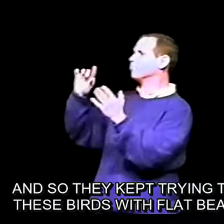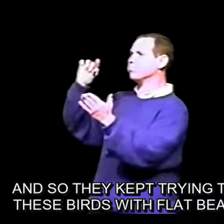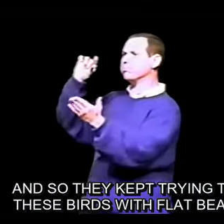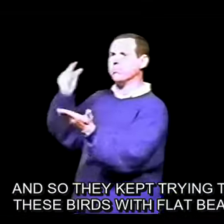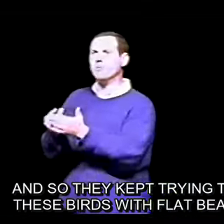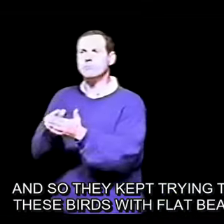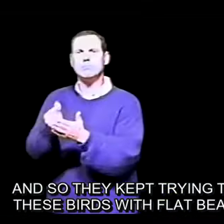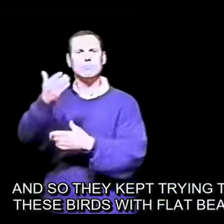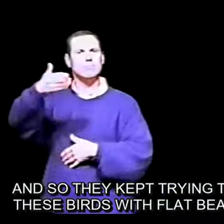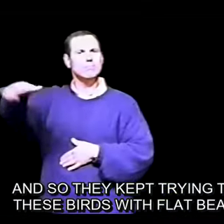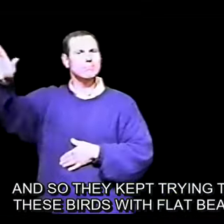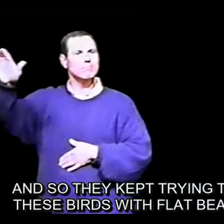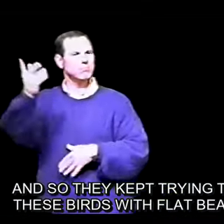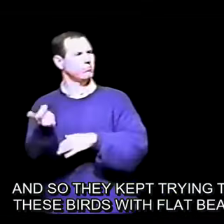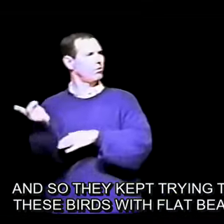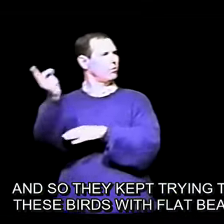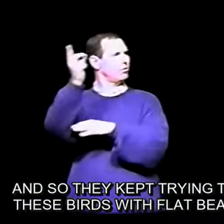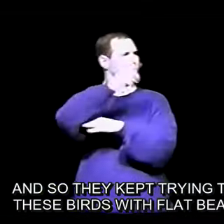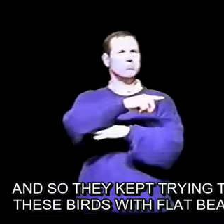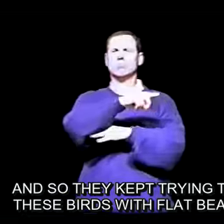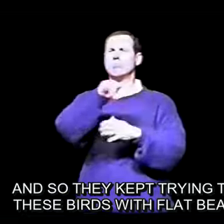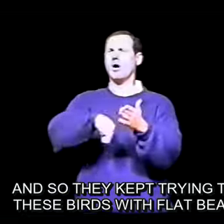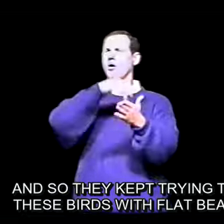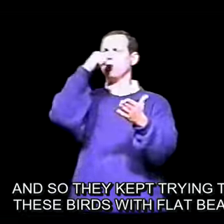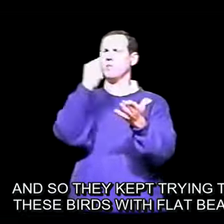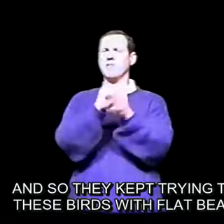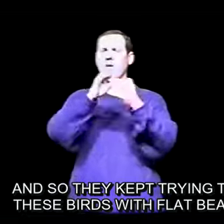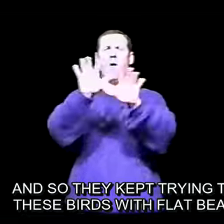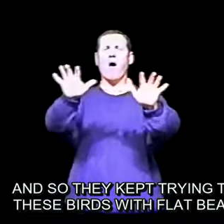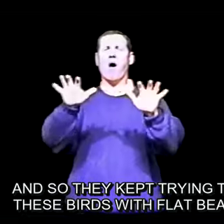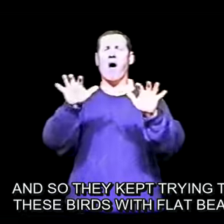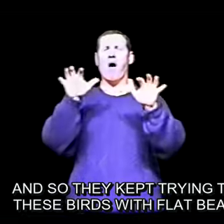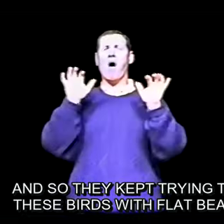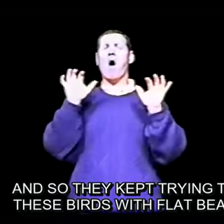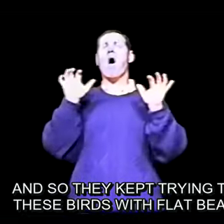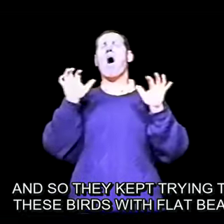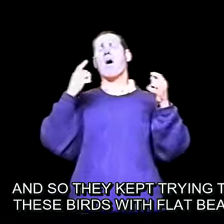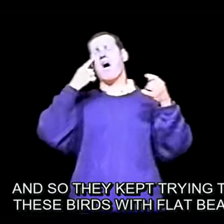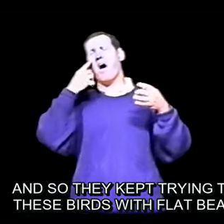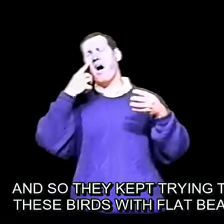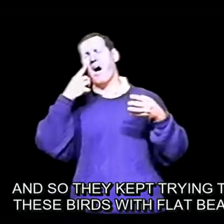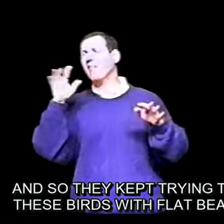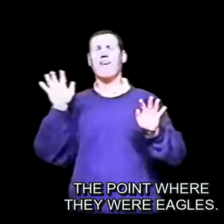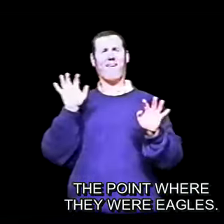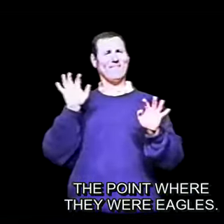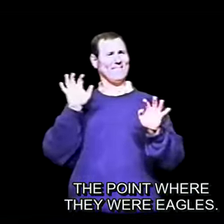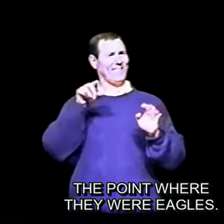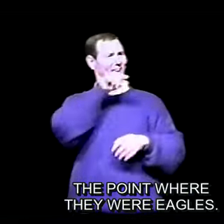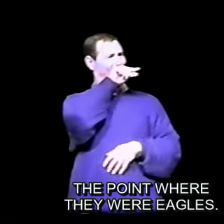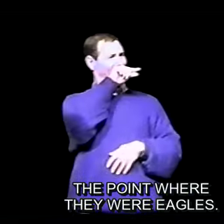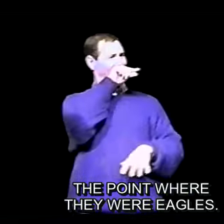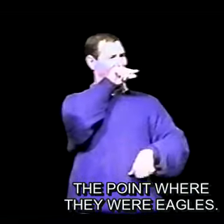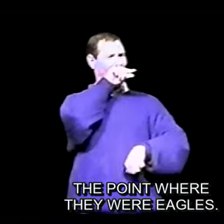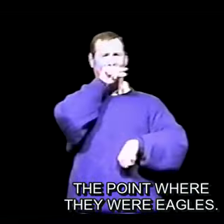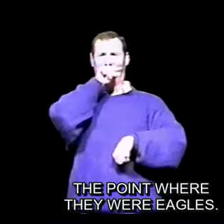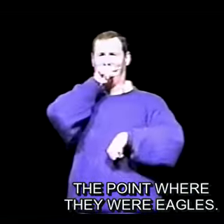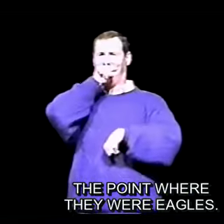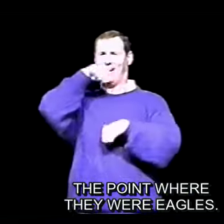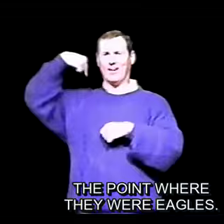kept trying to get these birds with flat beaks to the point where they were eagles. It